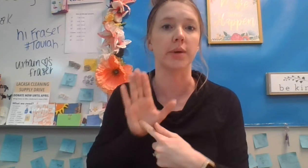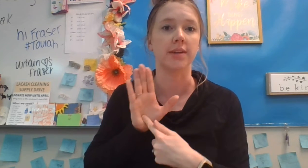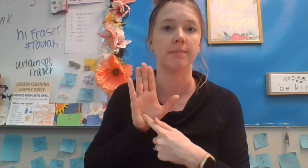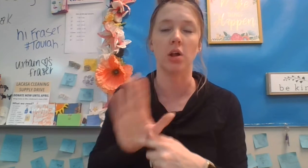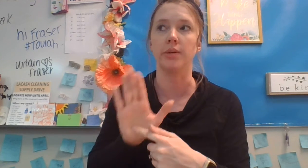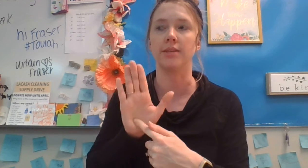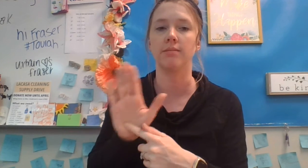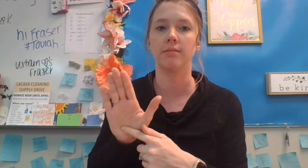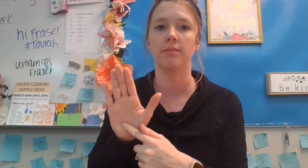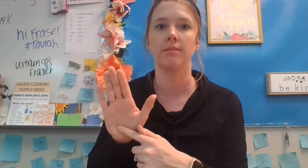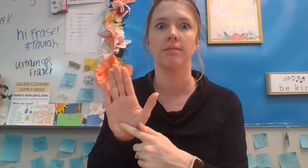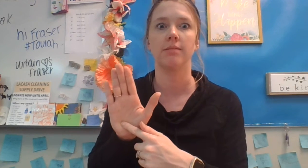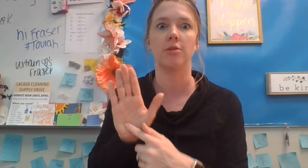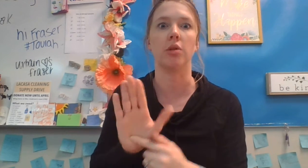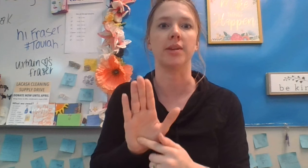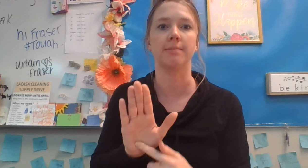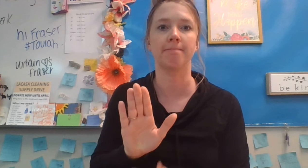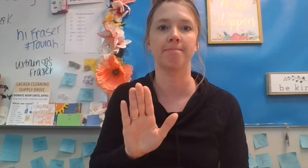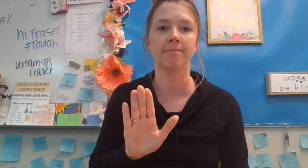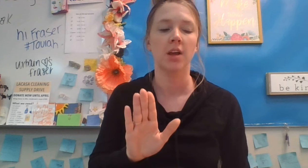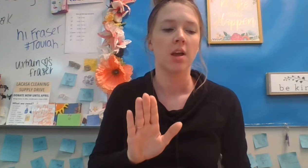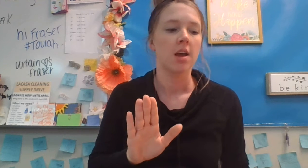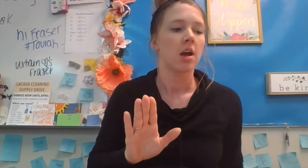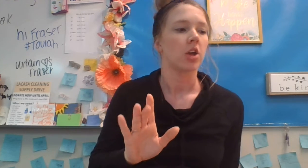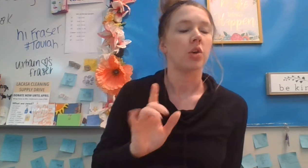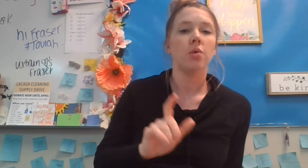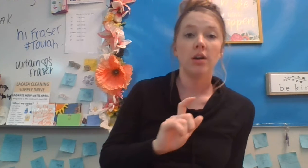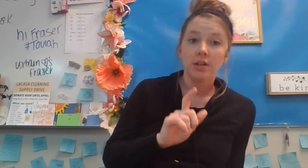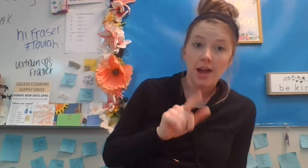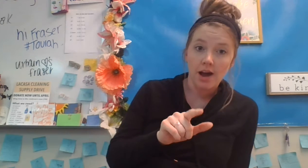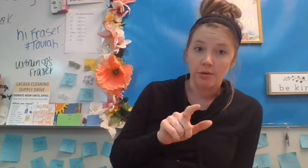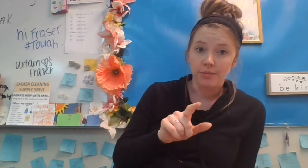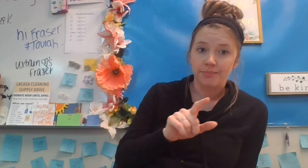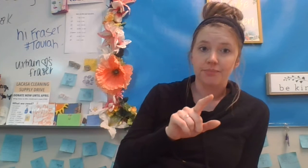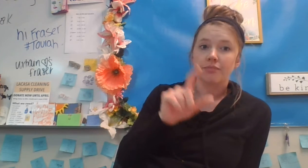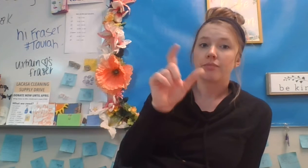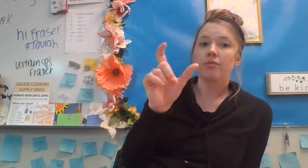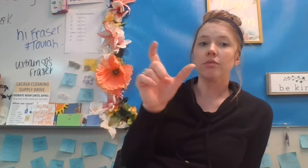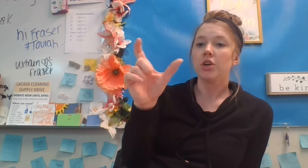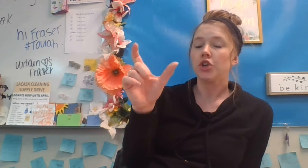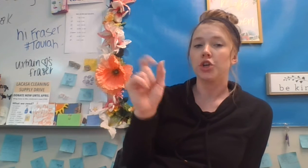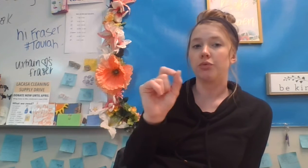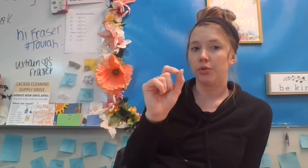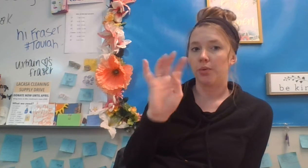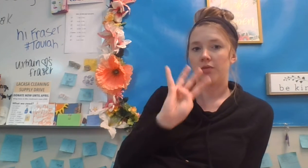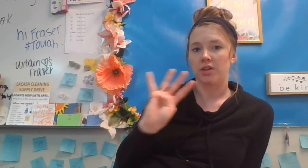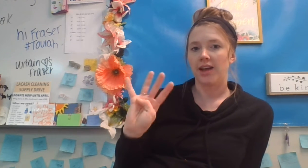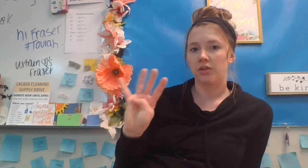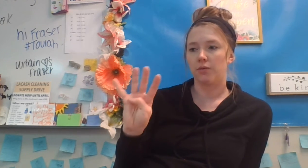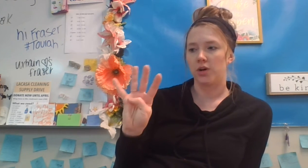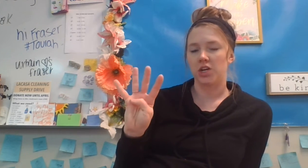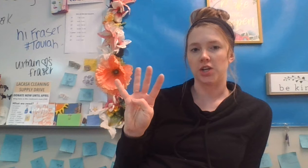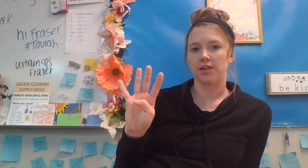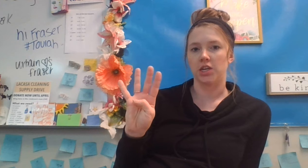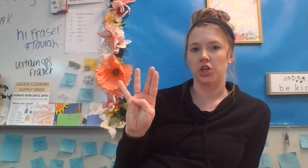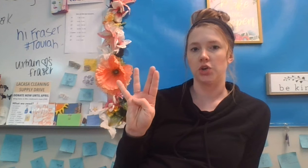always, always, always. You are allowed to group the last 4 digits into 2